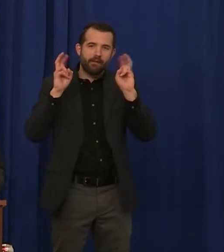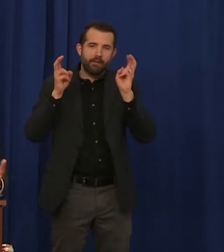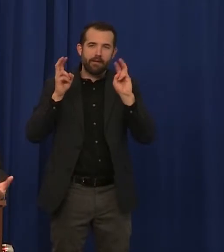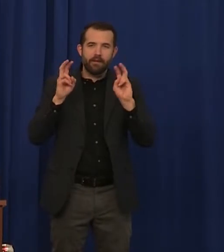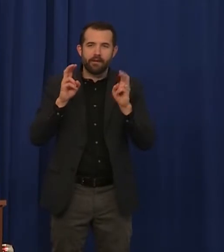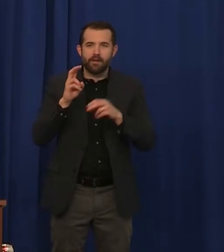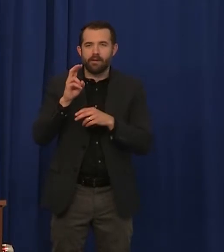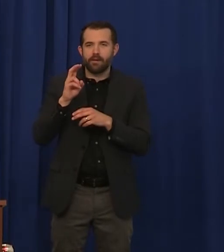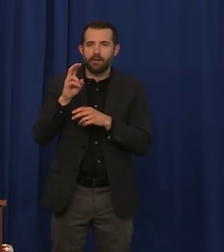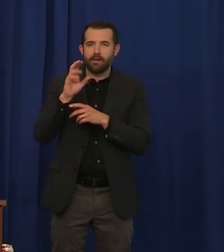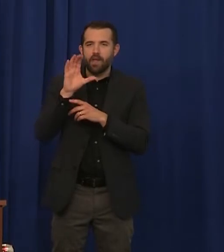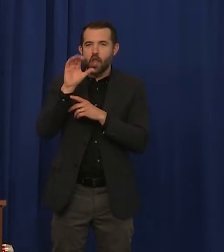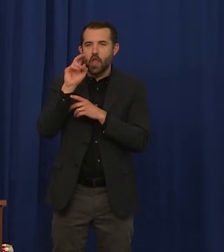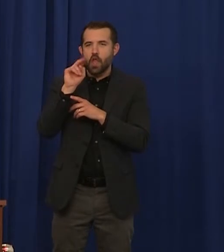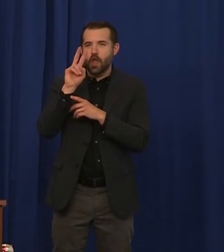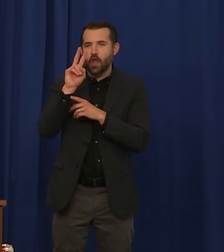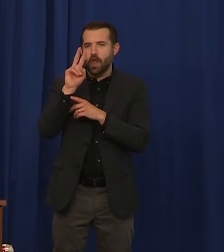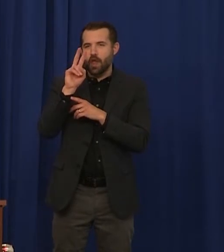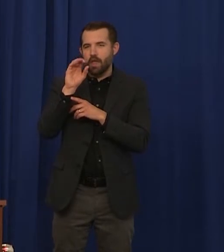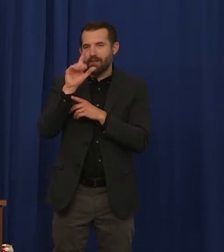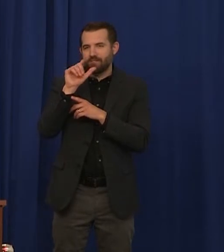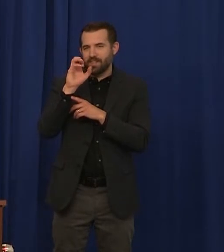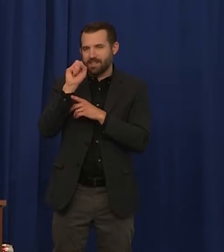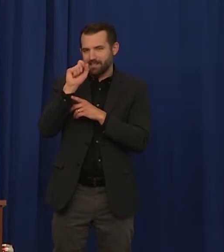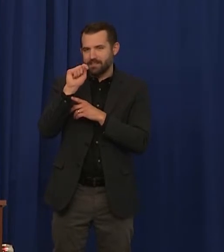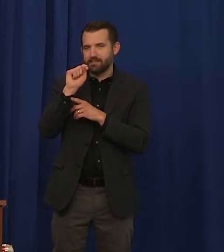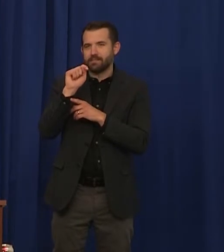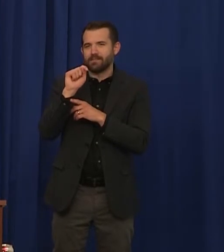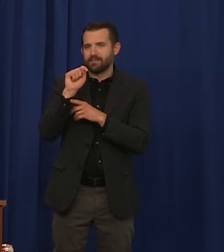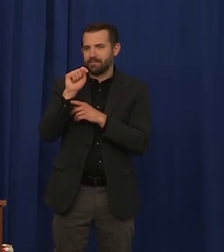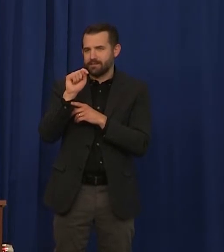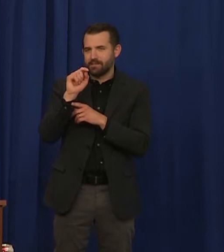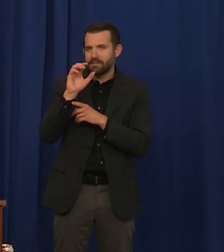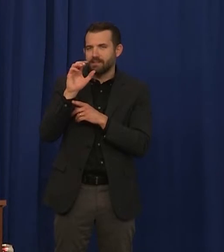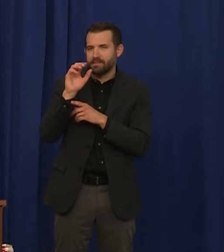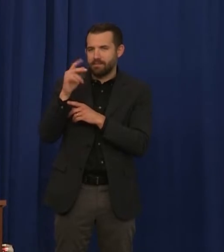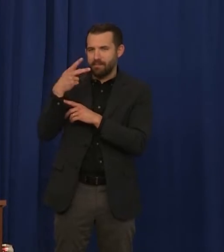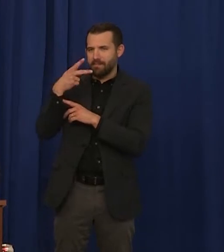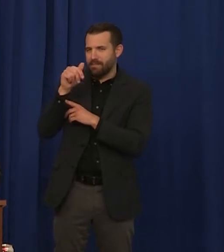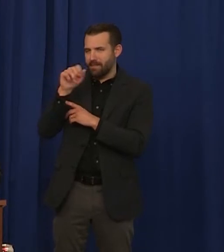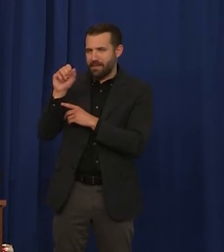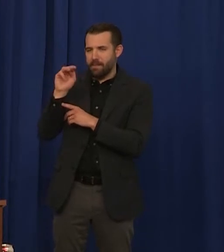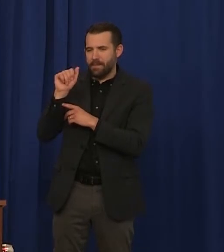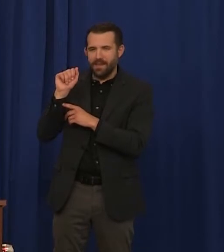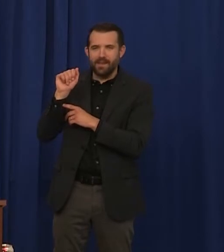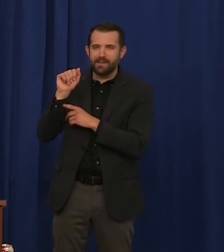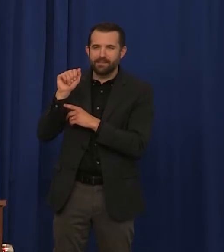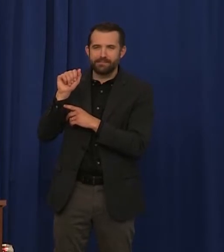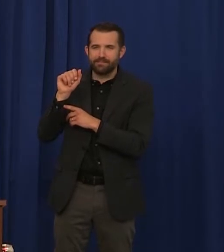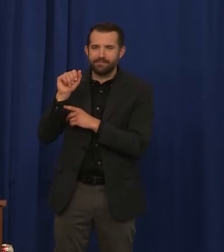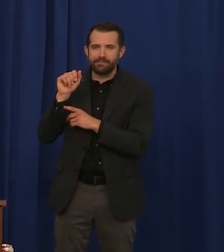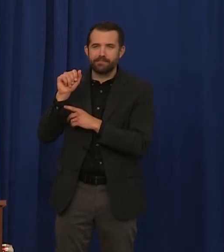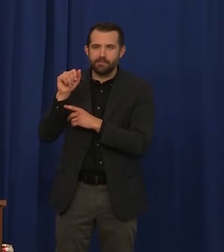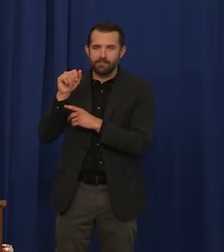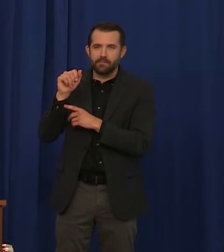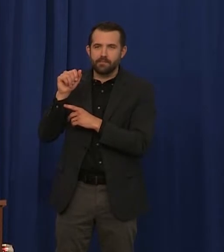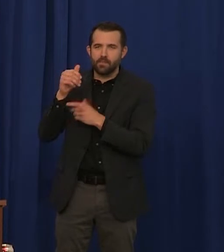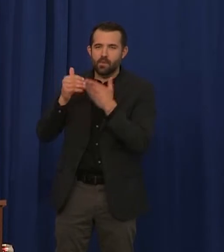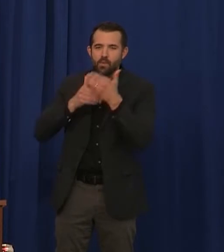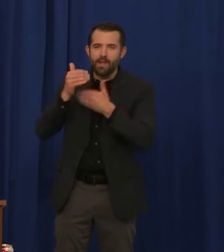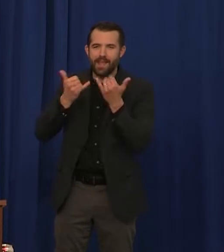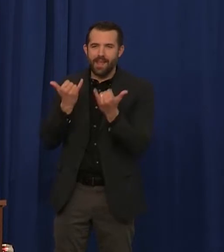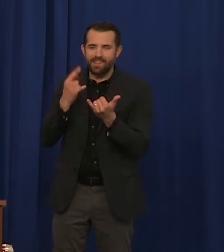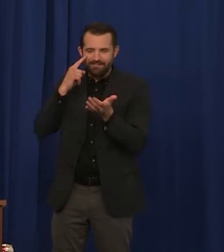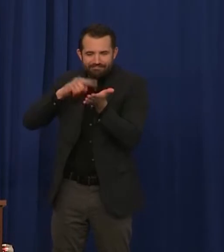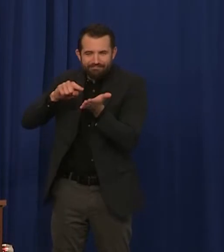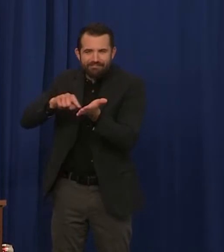It's actually the basis of a lot of modern medical therapies, including vaccines. That process right now is being investigated with